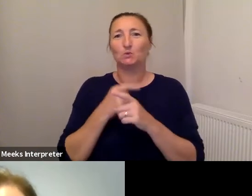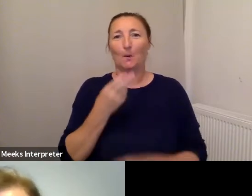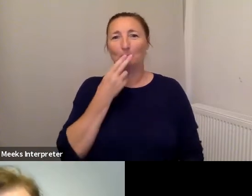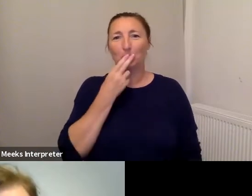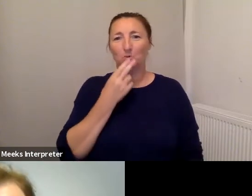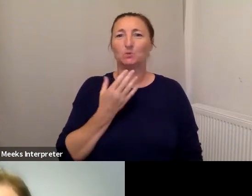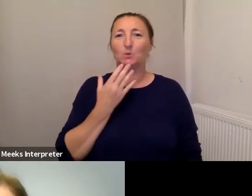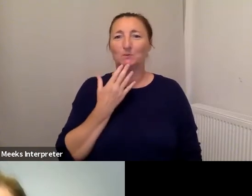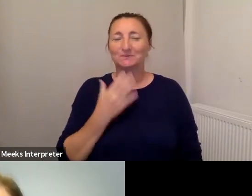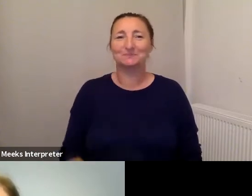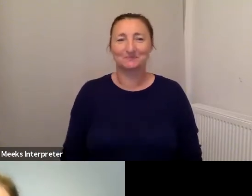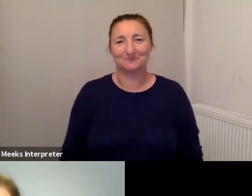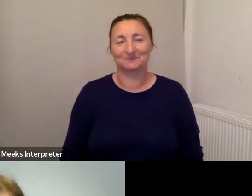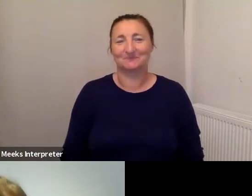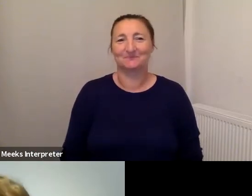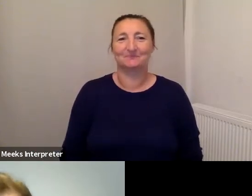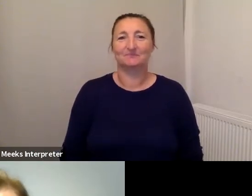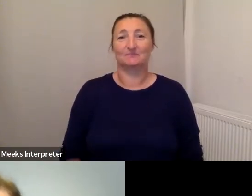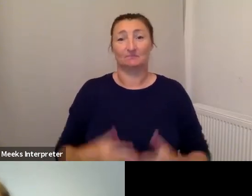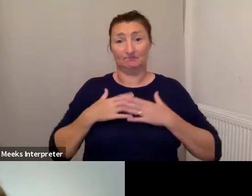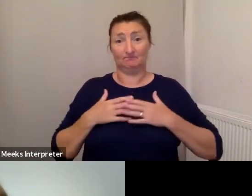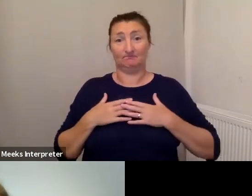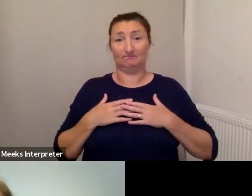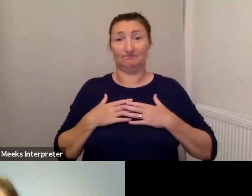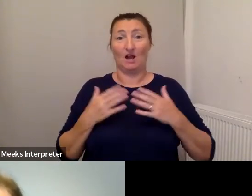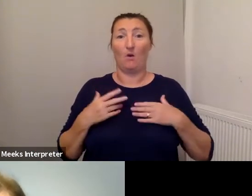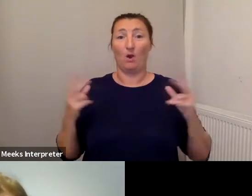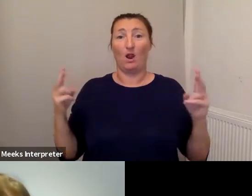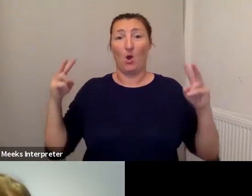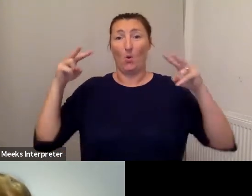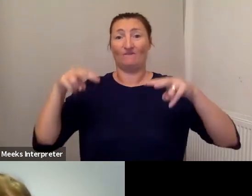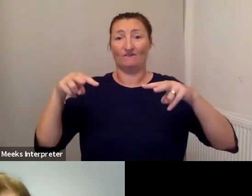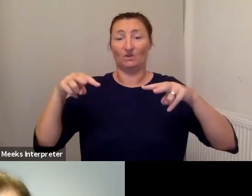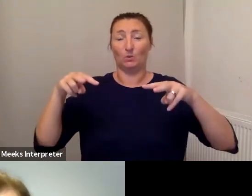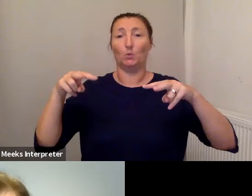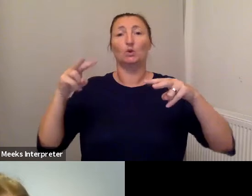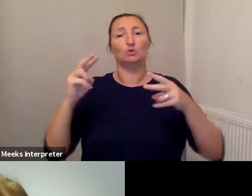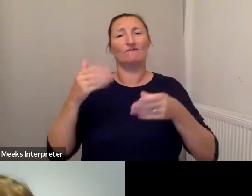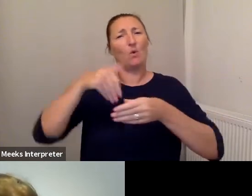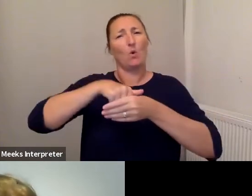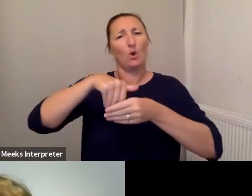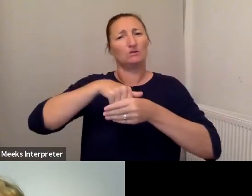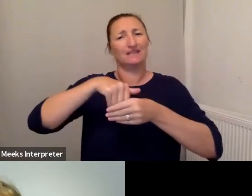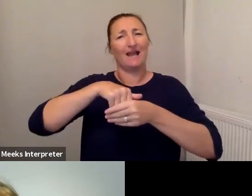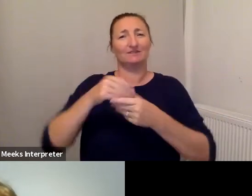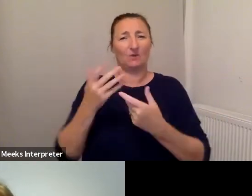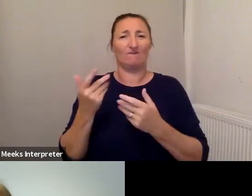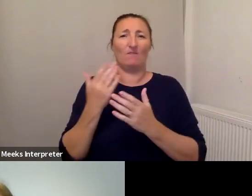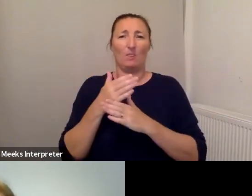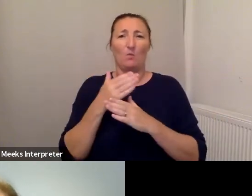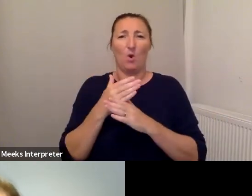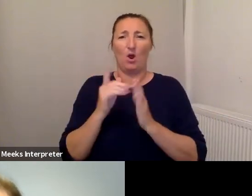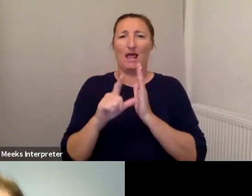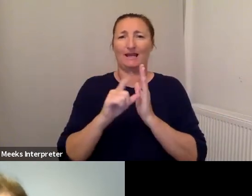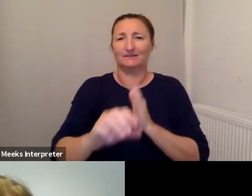been asked to give an overview of what some of the issues are that we're talking about here, to contextualize the work we'll be presented with later.